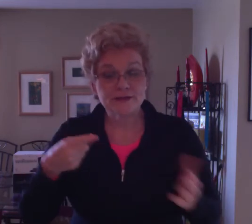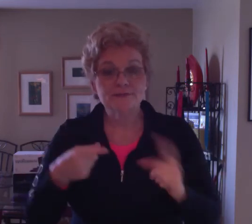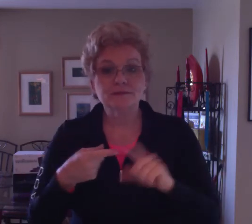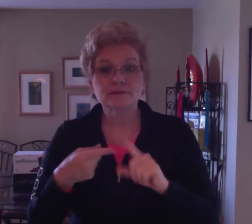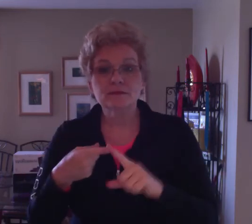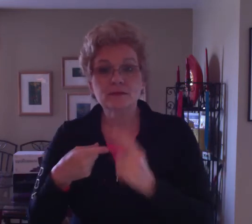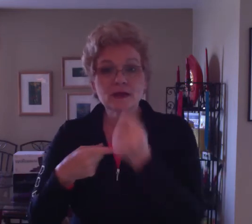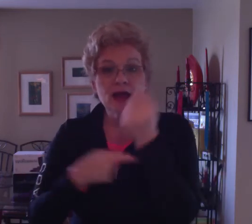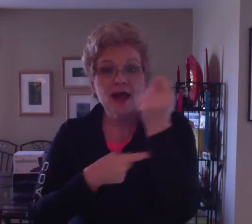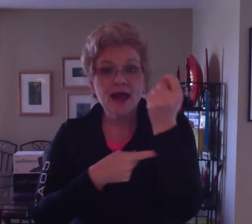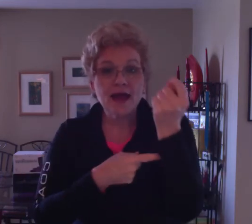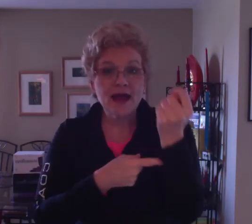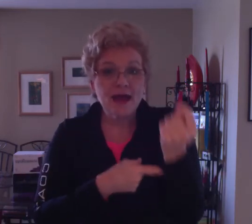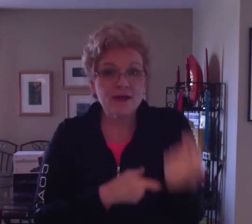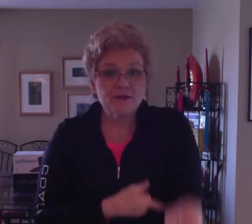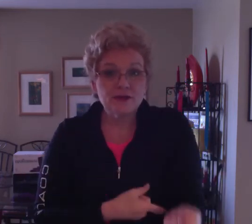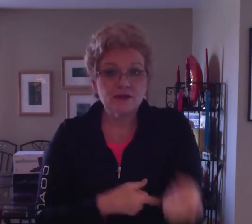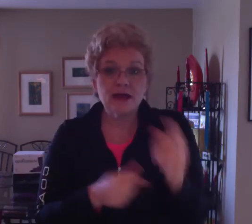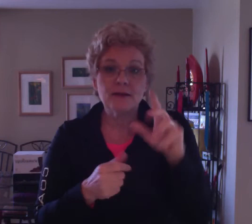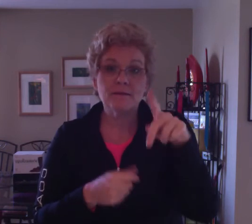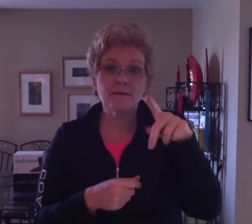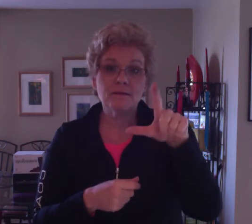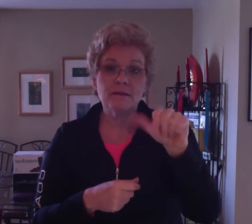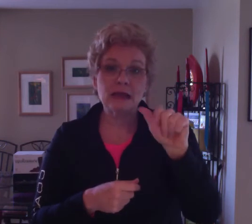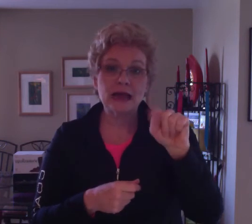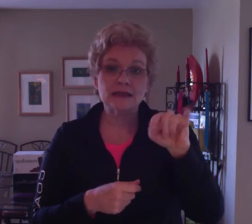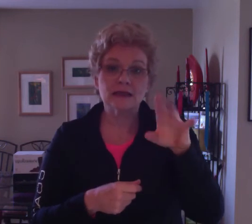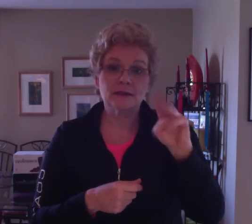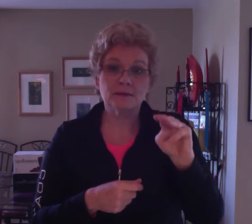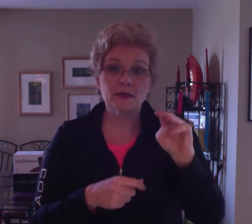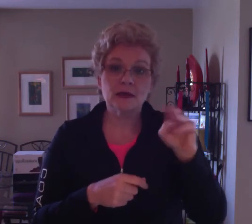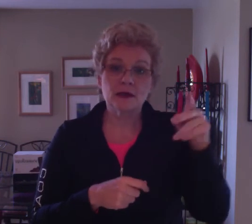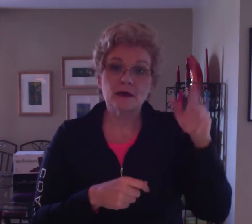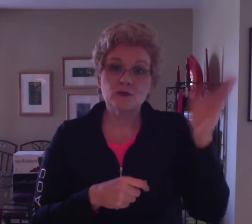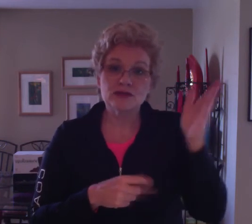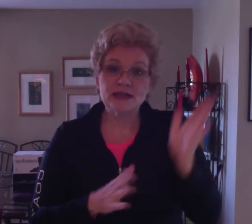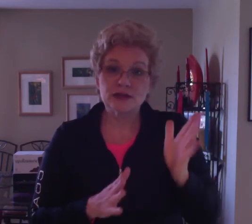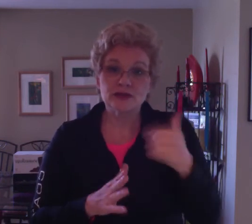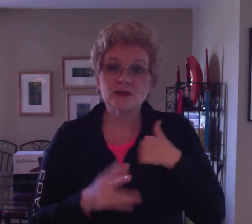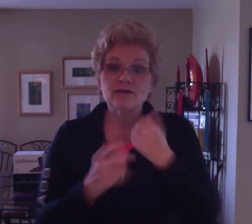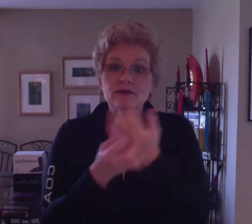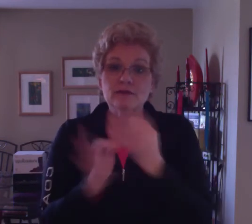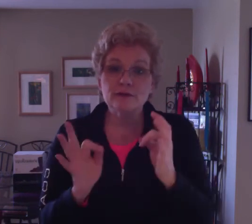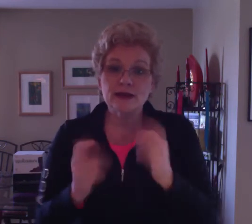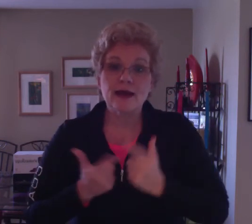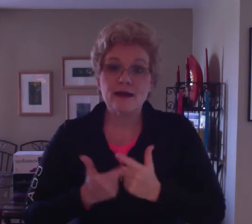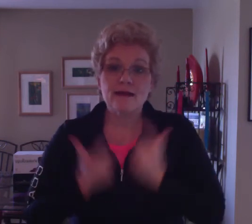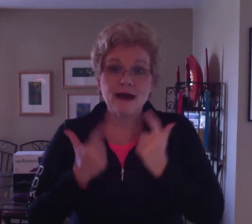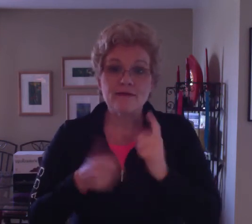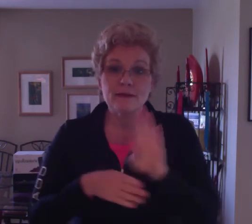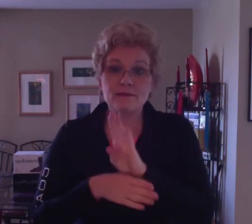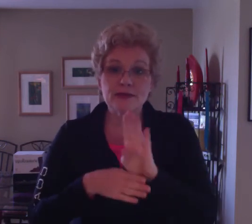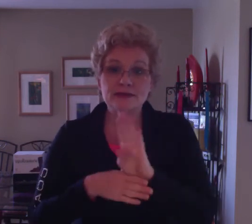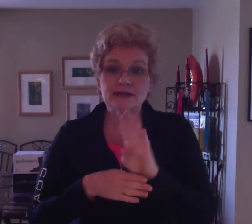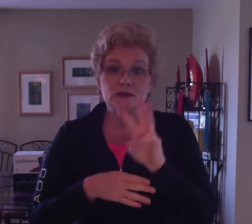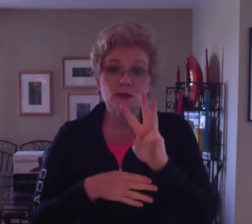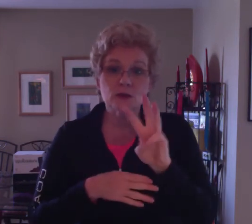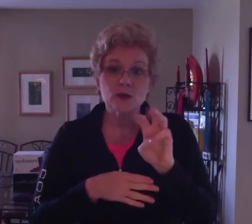Tuesday night with Platinum Presenters, we have a free live business presentation webinar. You want to get